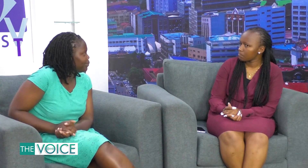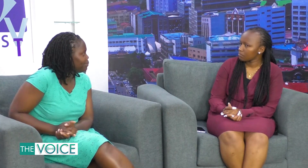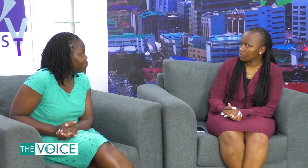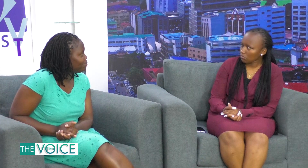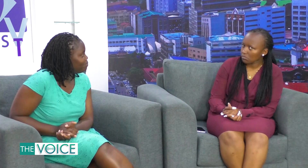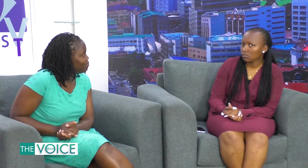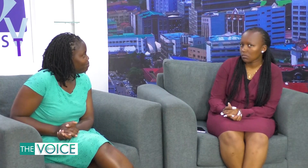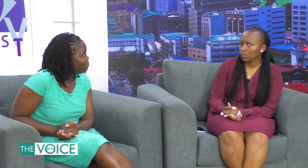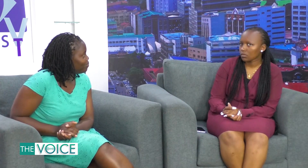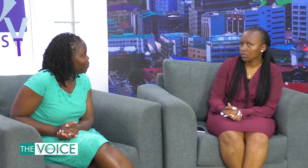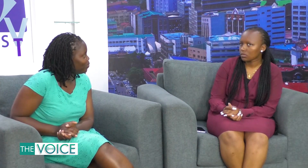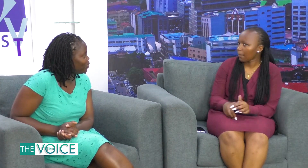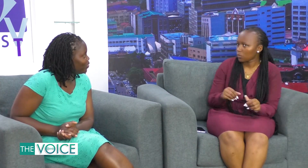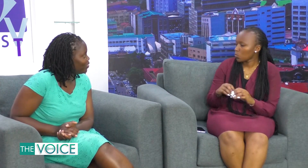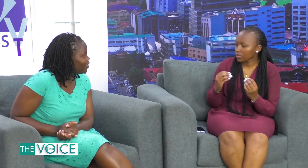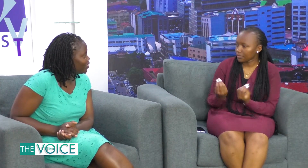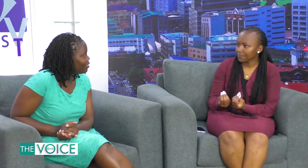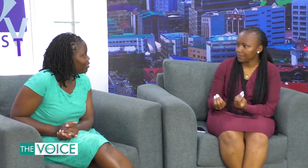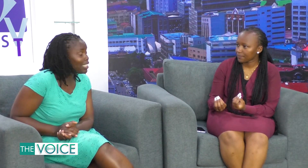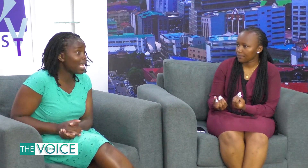get the same opportunity?